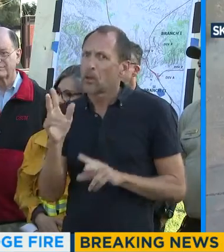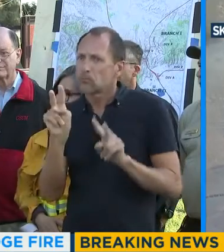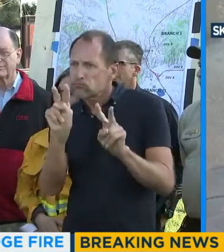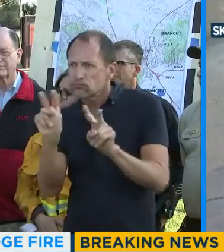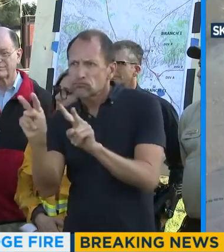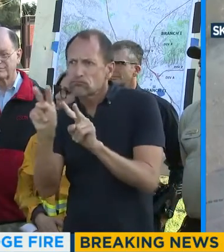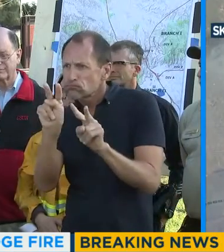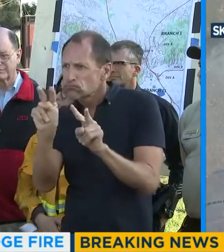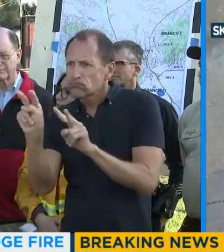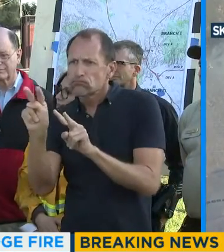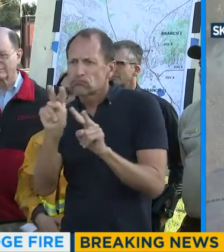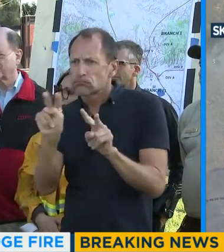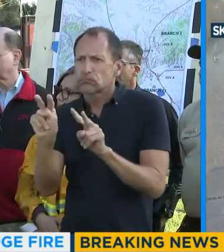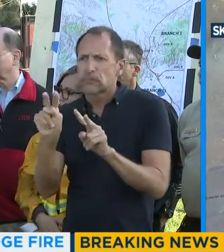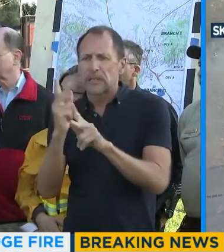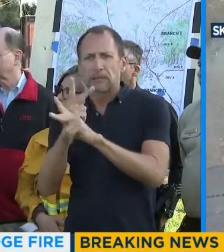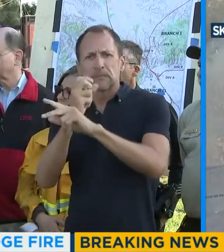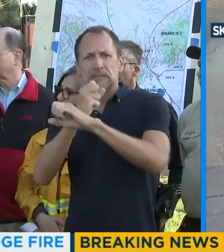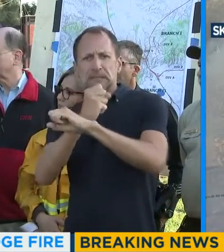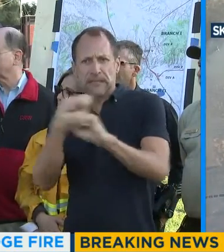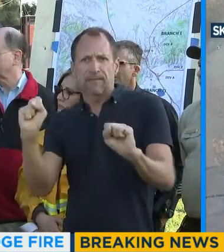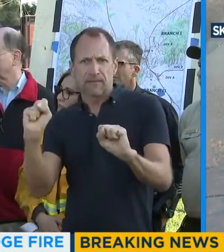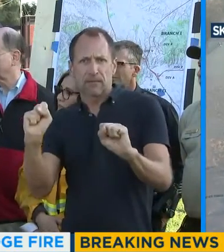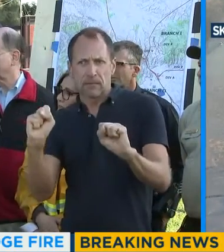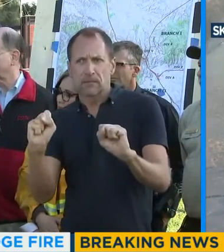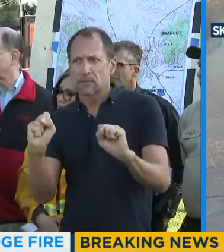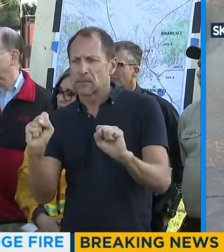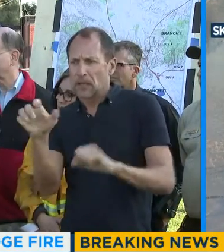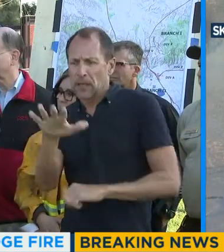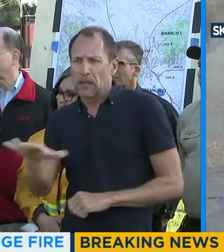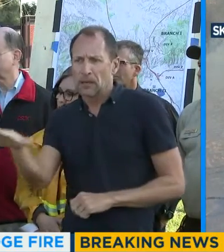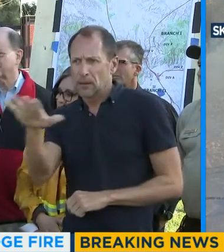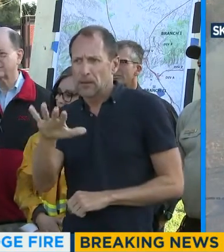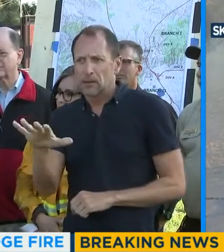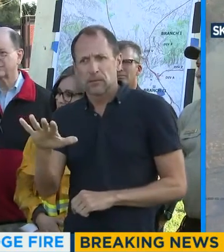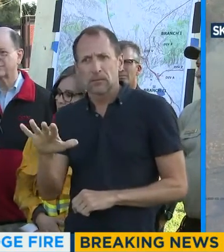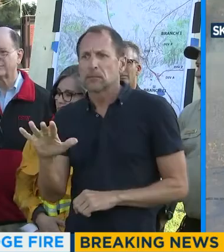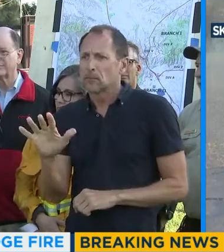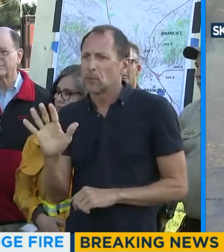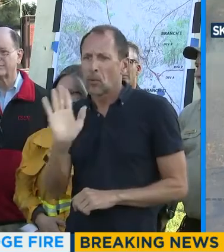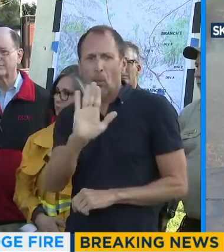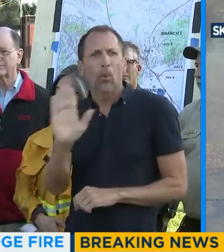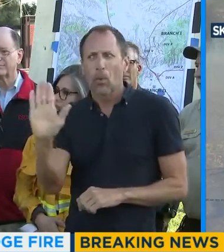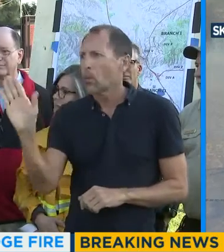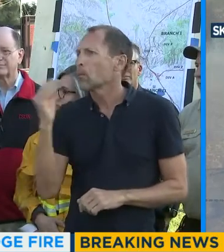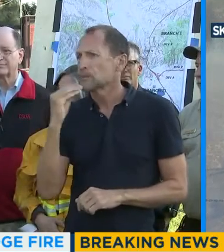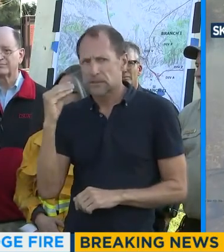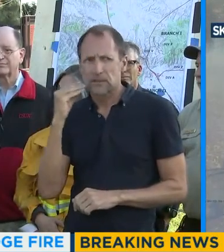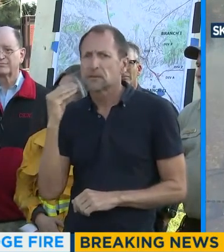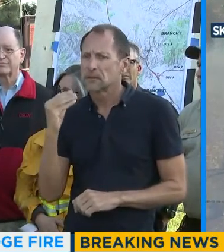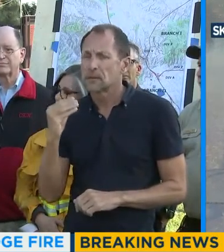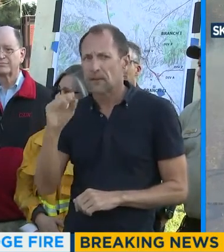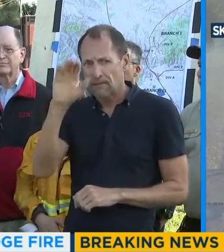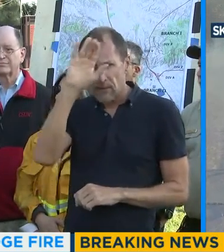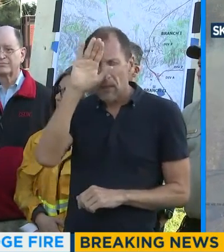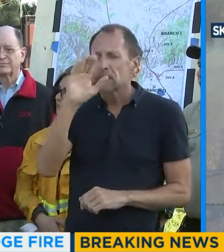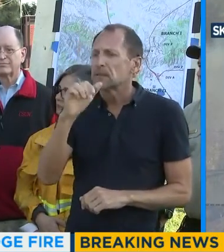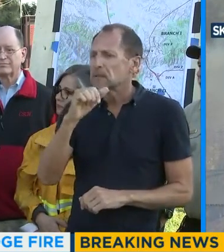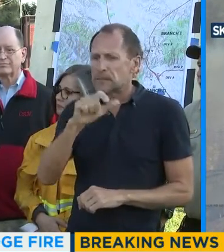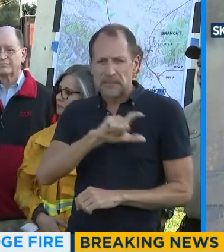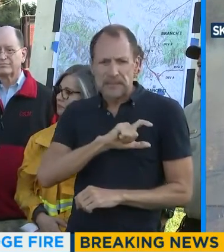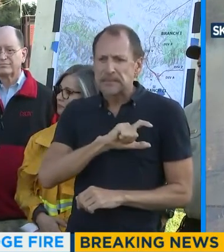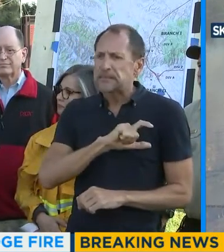these neighborhoods. We will be providing security and doing everything possible to ensure the safety of your residents as the fire department strives